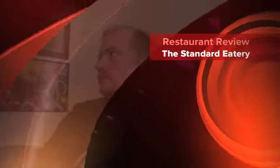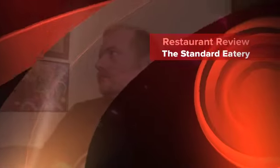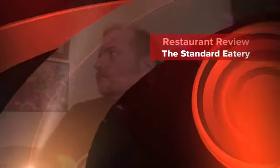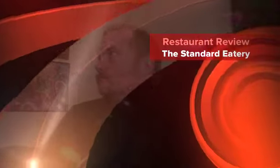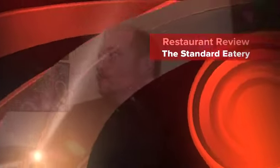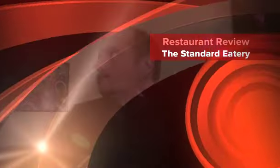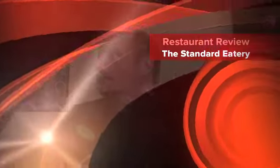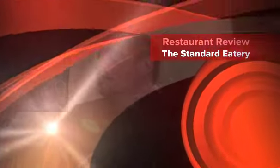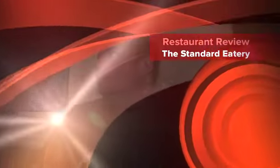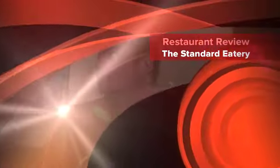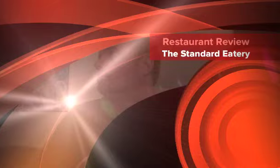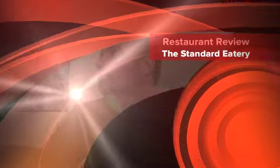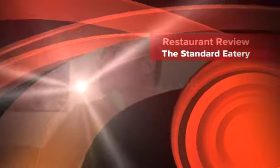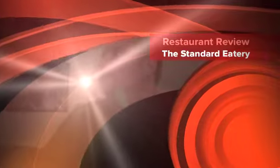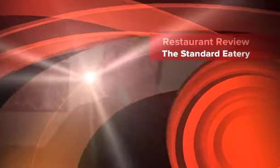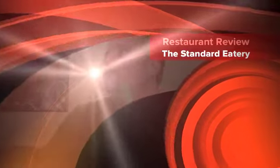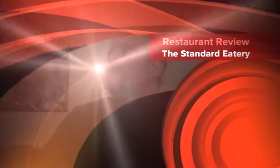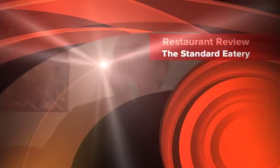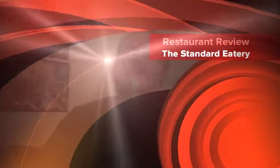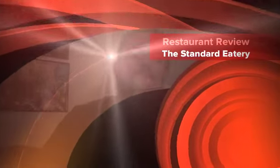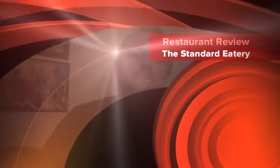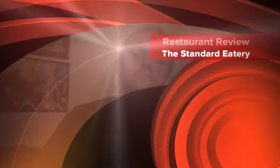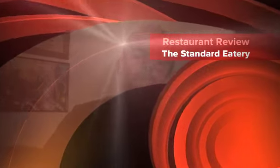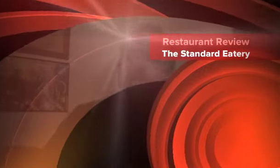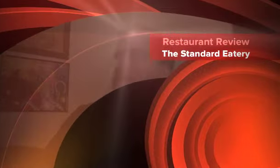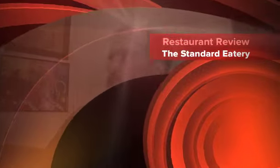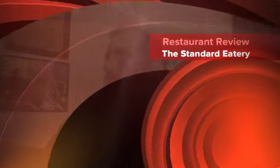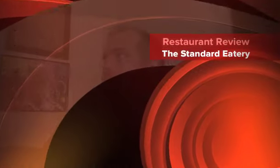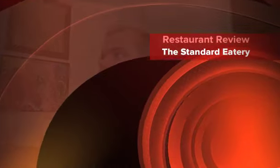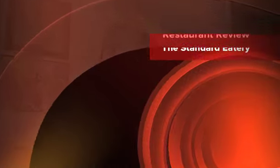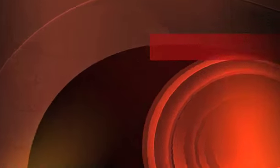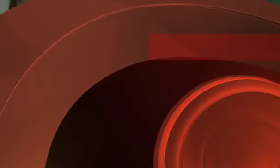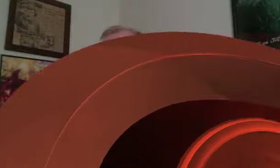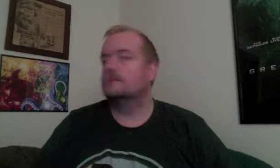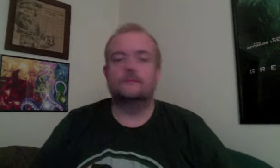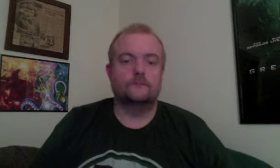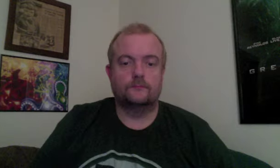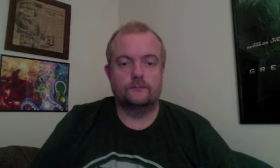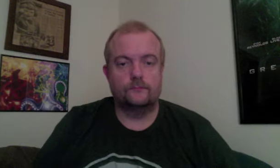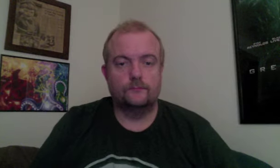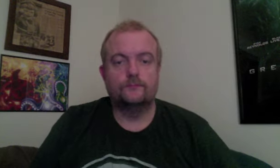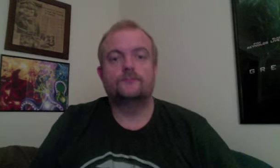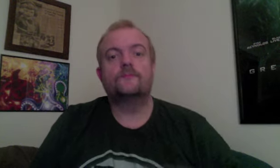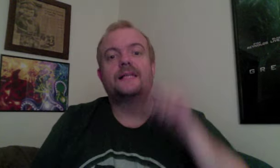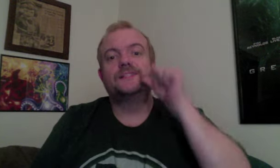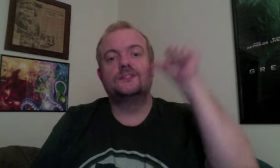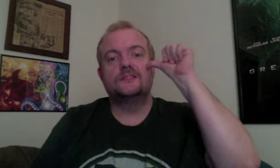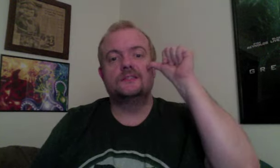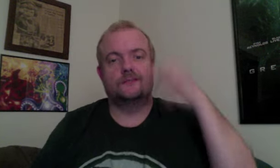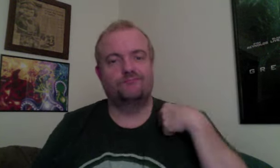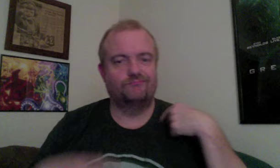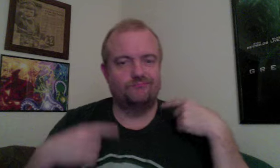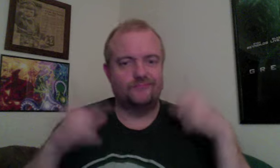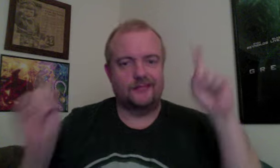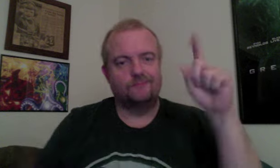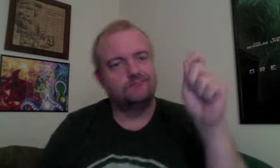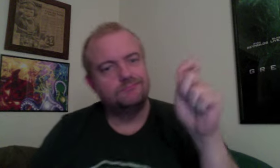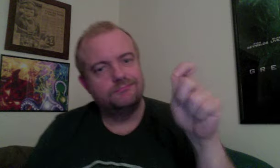crippled enough to pillage would survive. The gangs took over the highways, ready to wage war